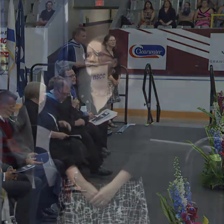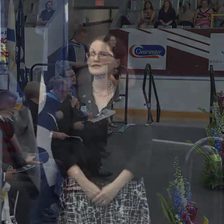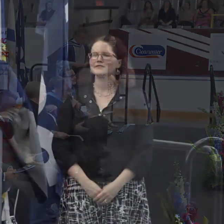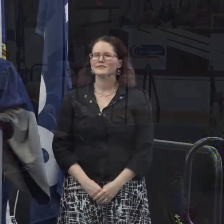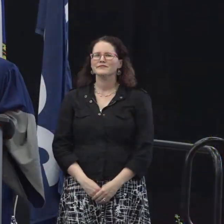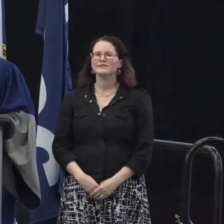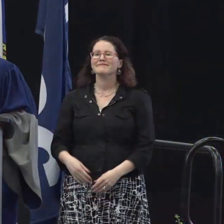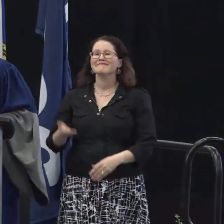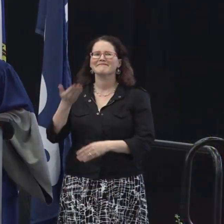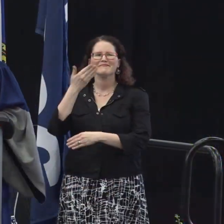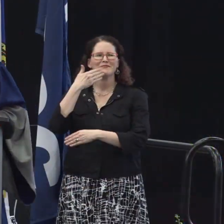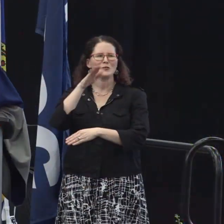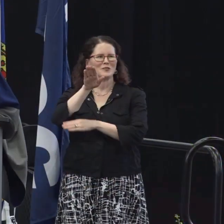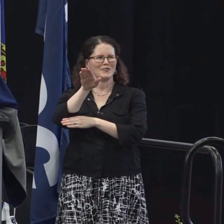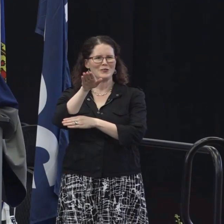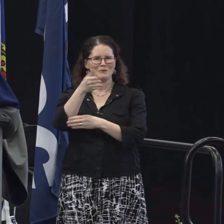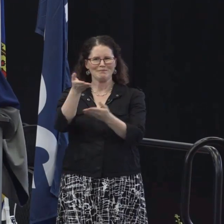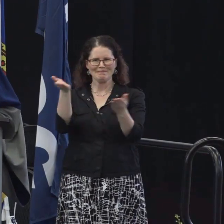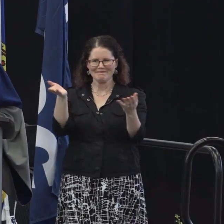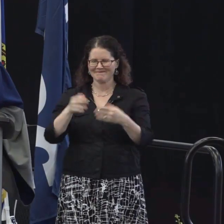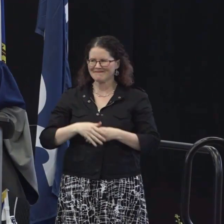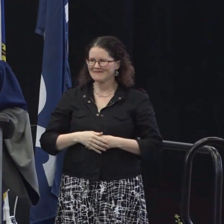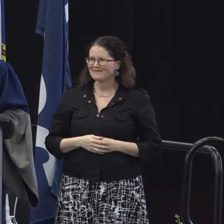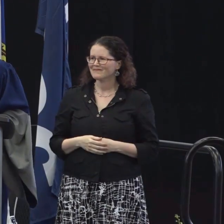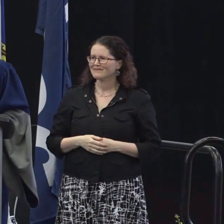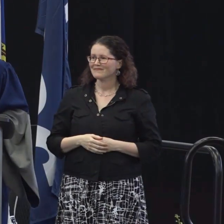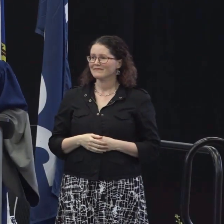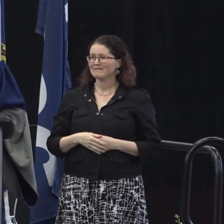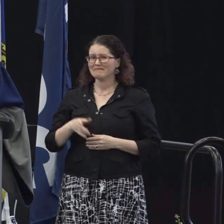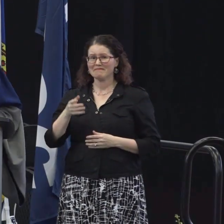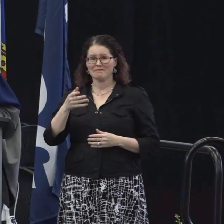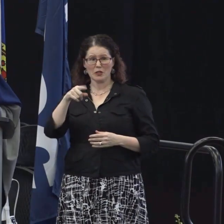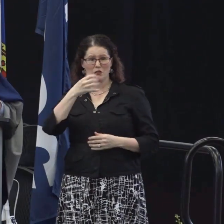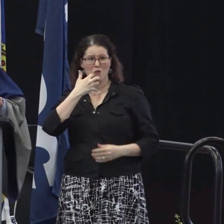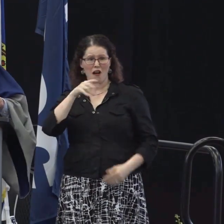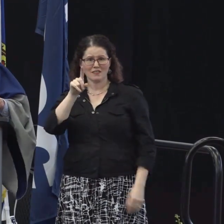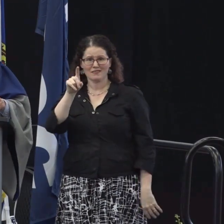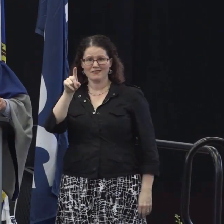Good afternoon, everyone. Anybody else find it warm in here?